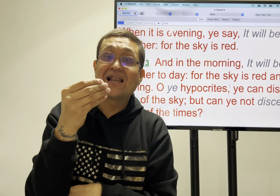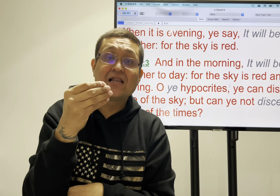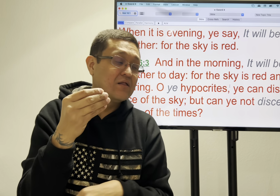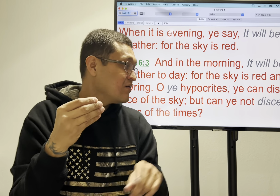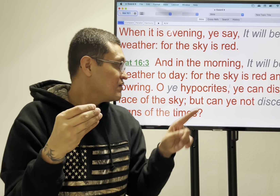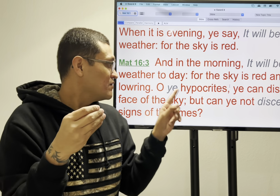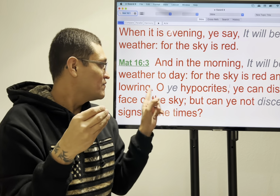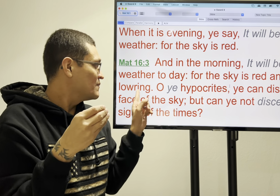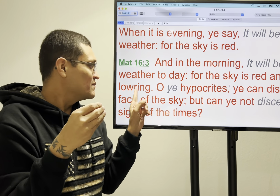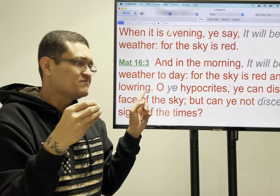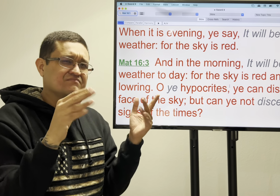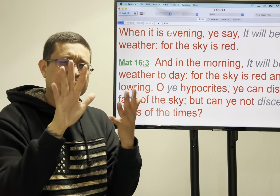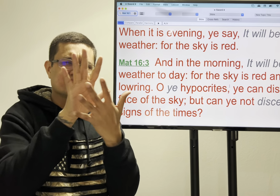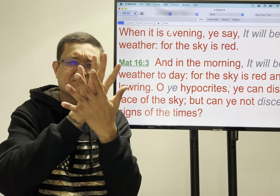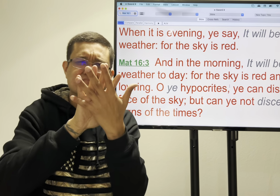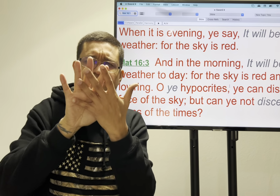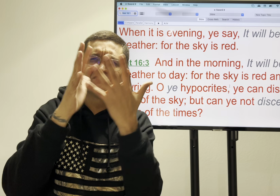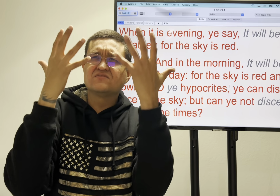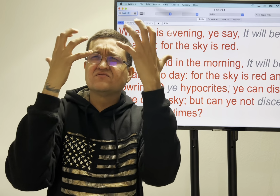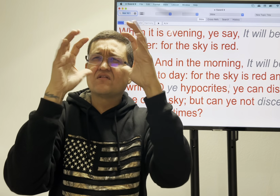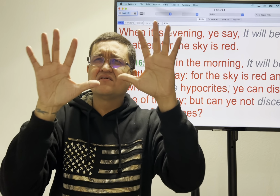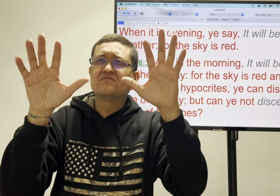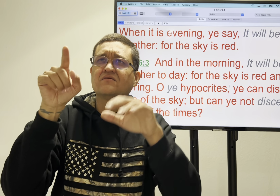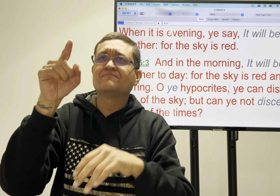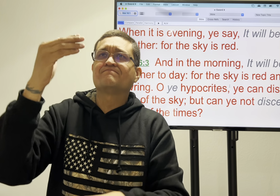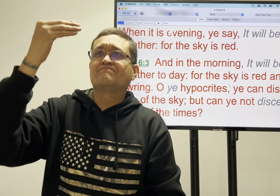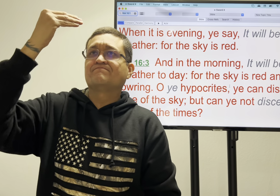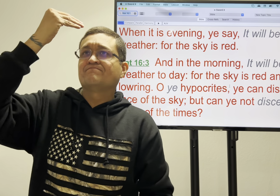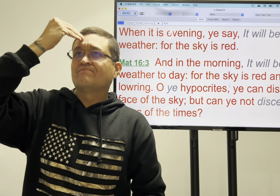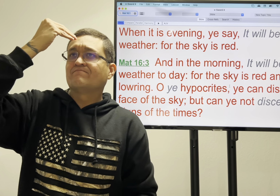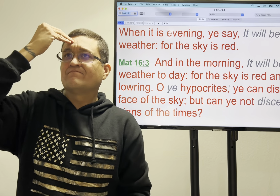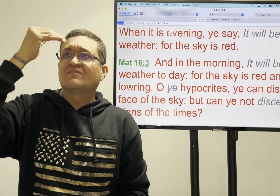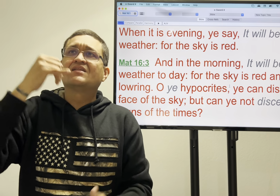For the sky is red and lowering.